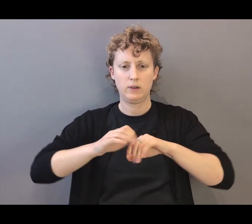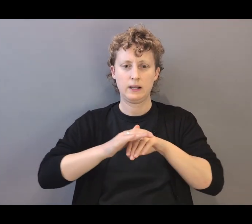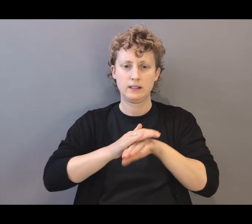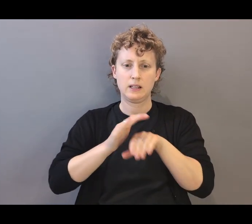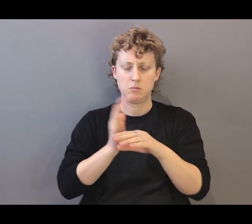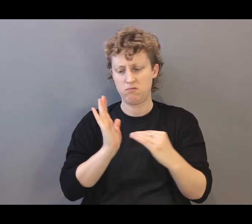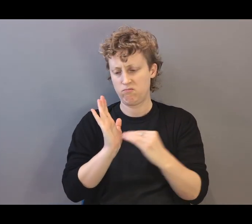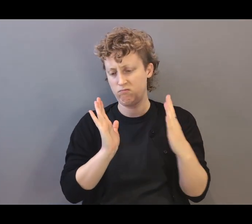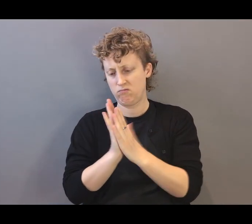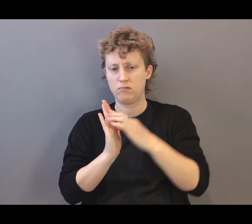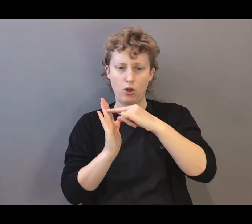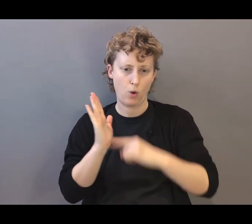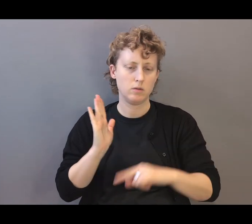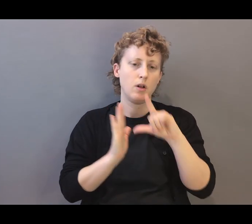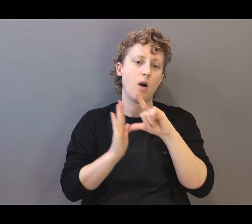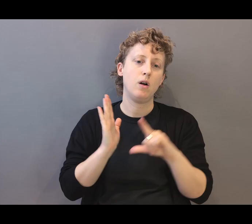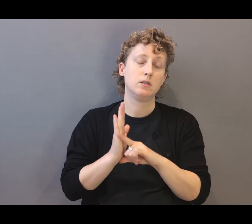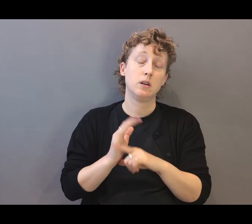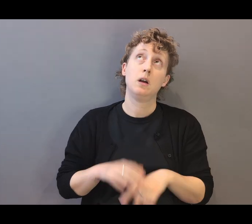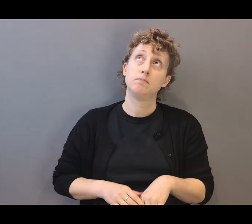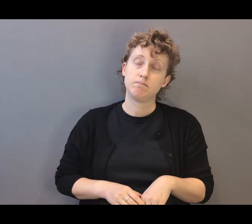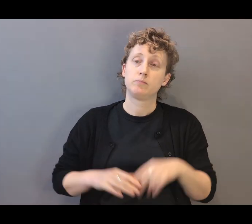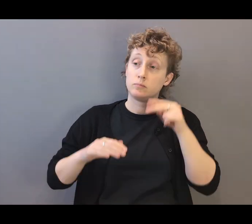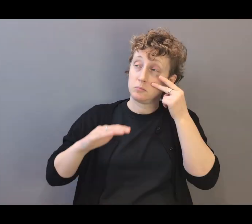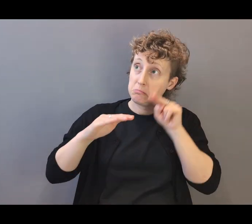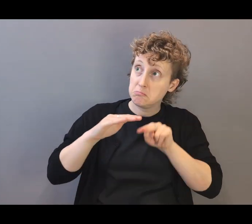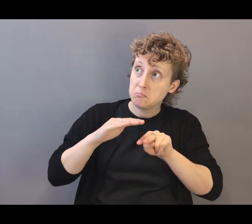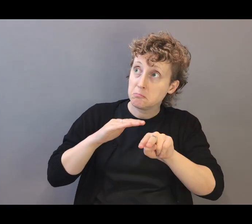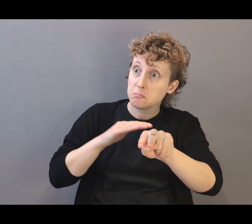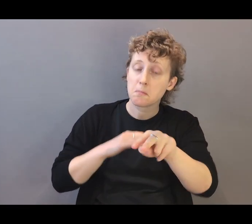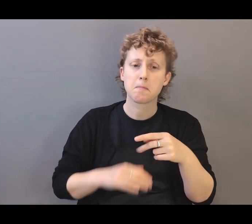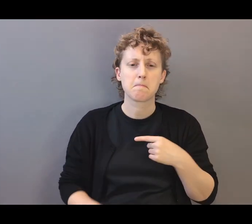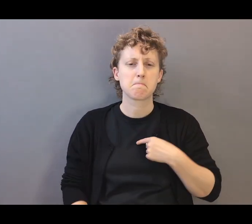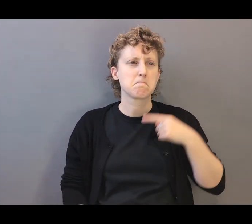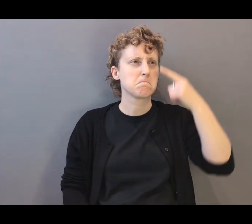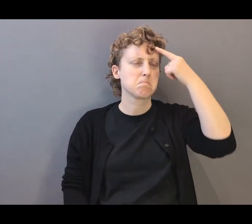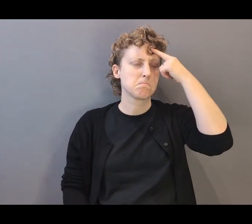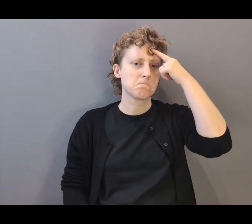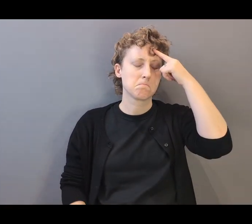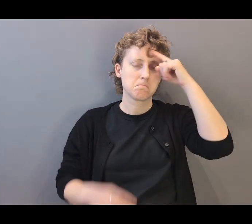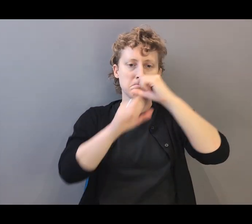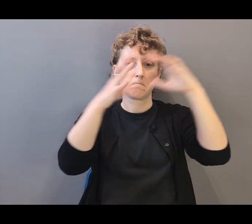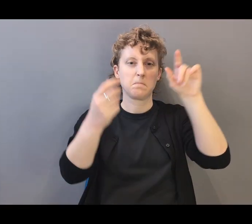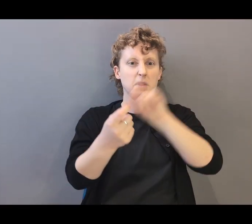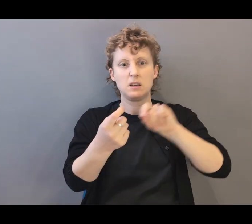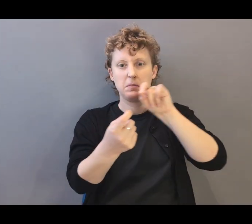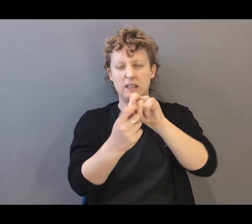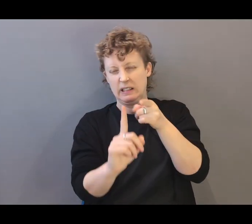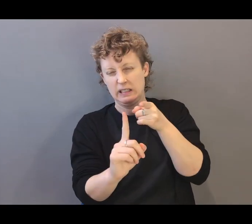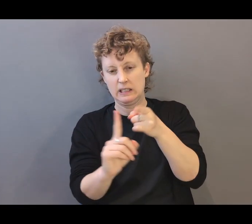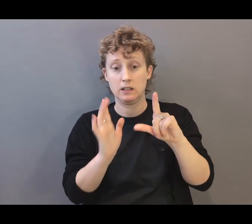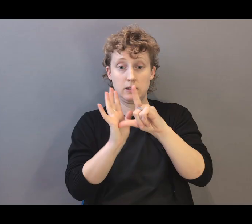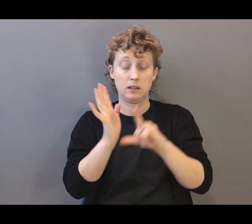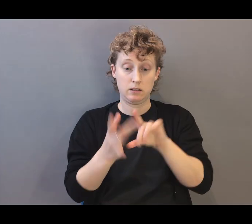these laws. And then looking into the future, I mean, I don't think there will be any specific piece of legislation